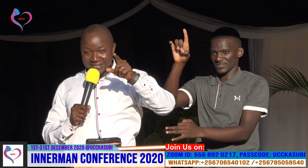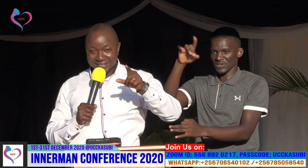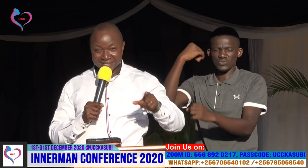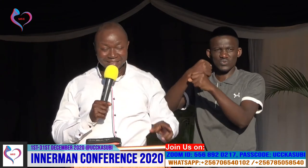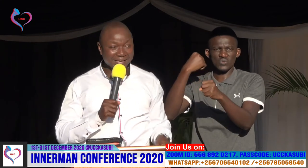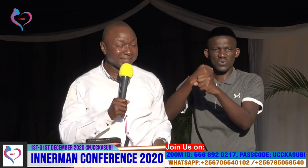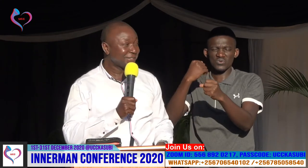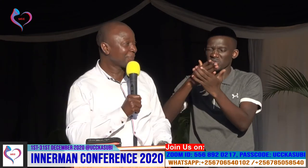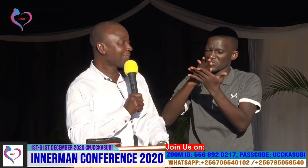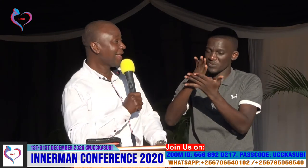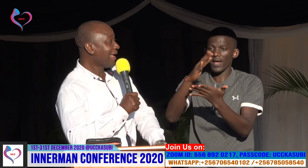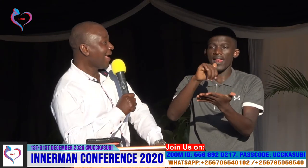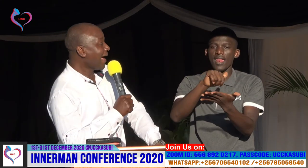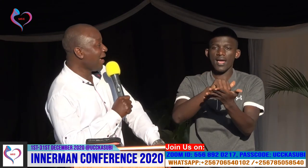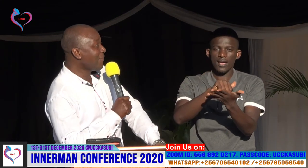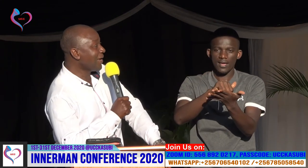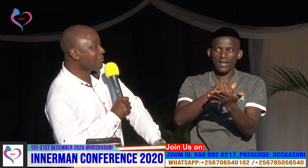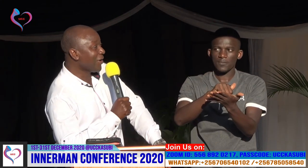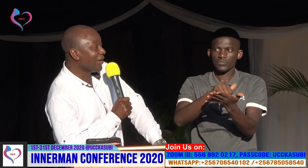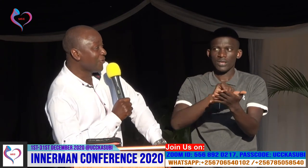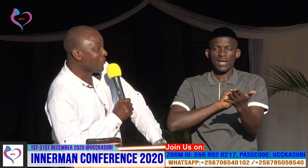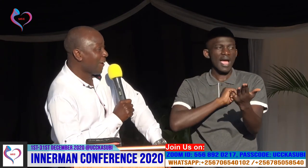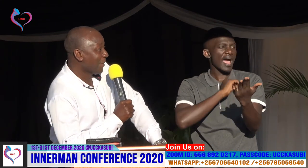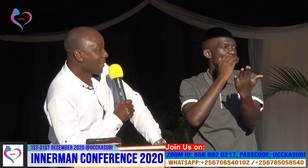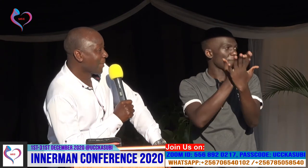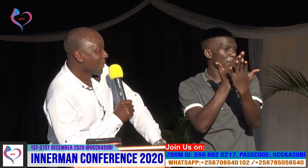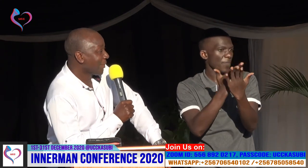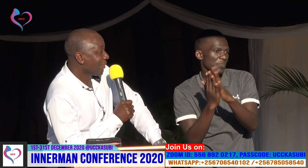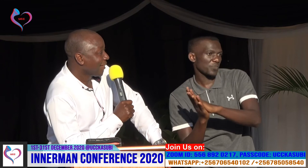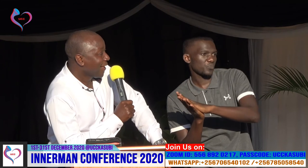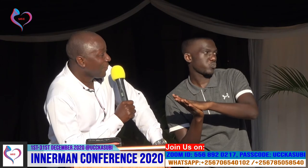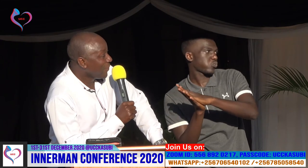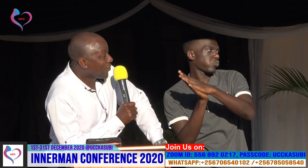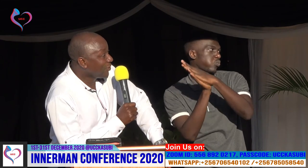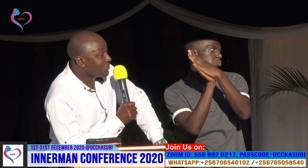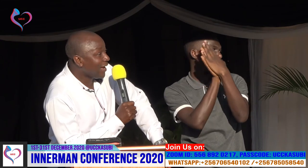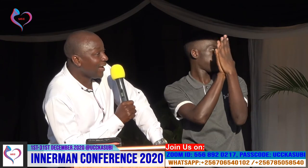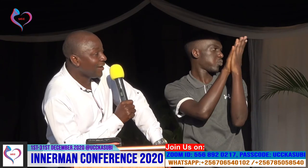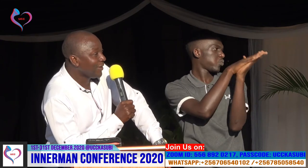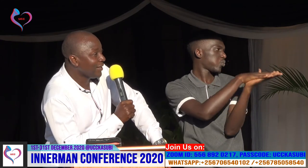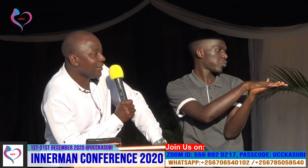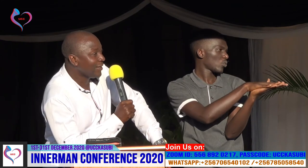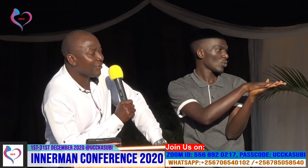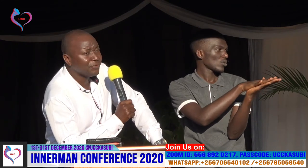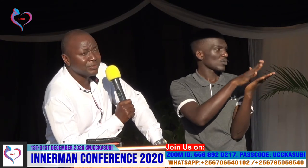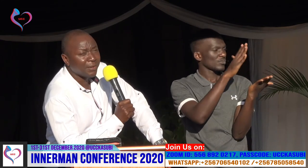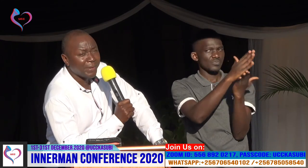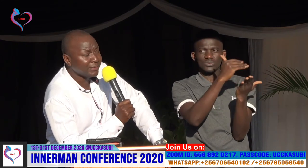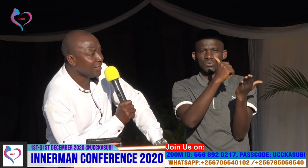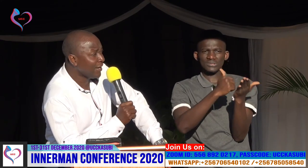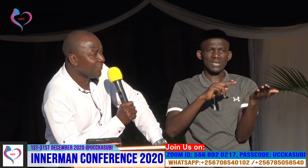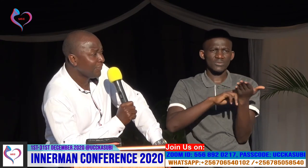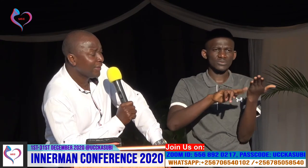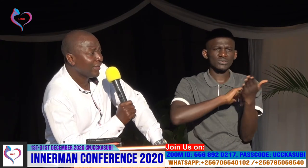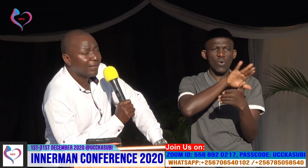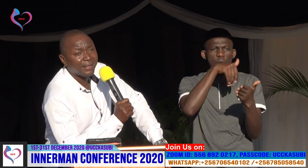do exactly that. I beg to hand over because I really have used up my